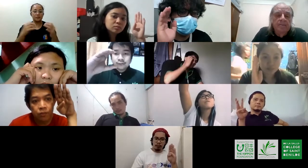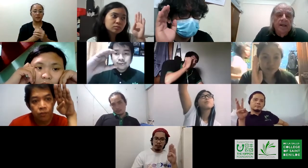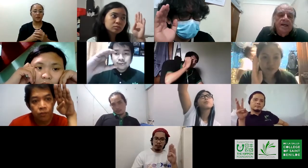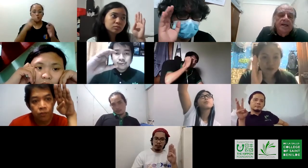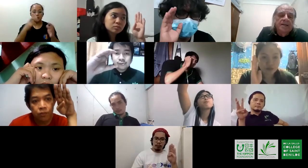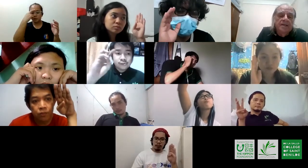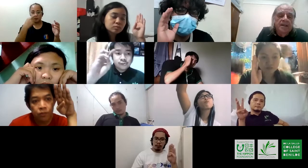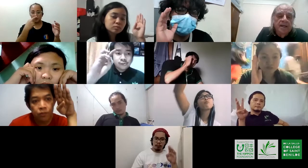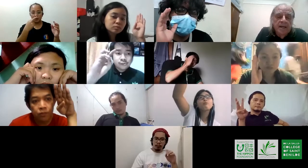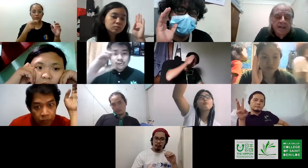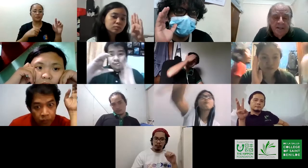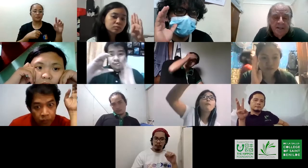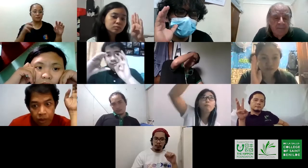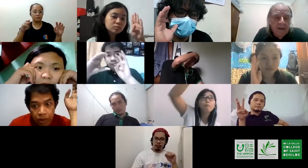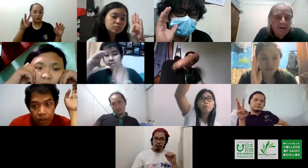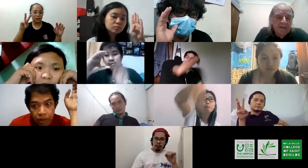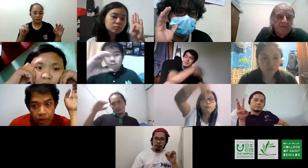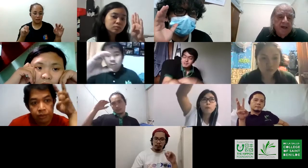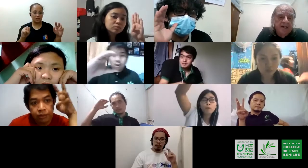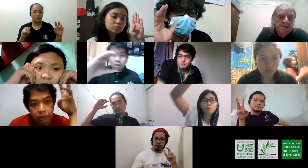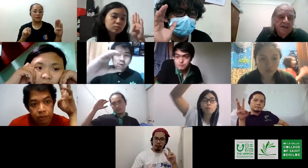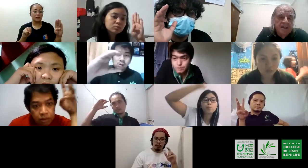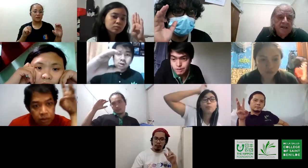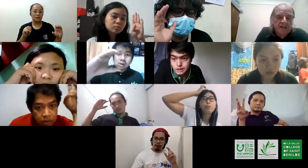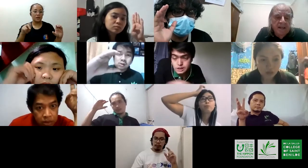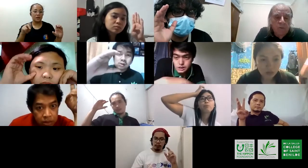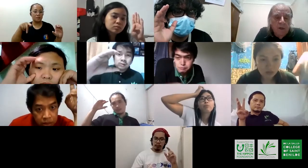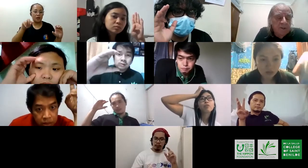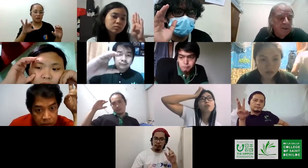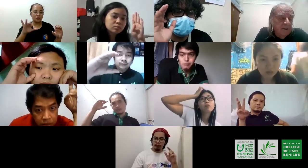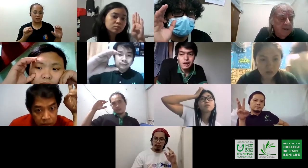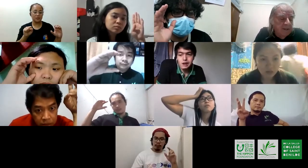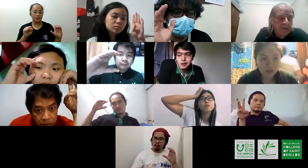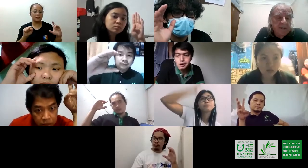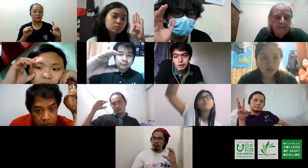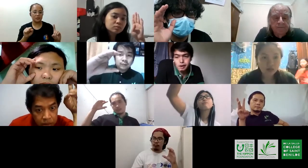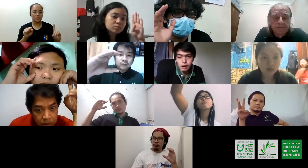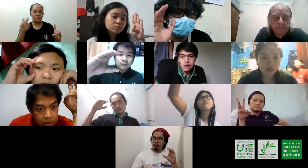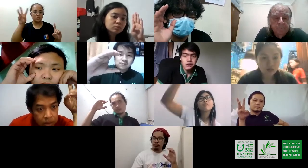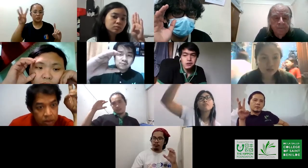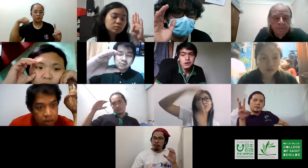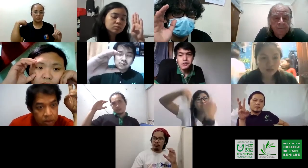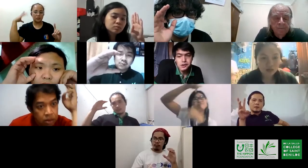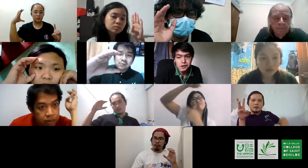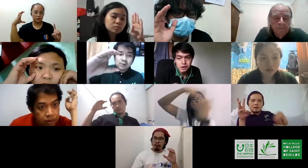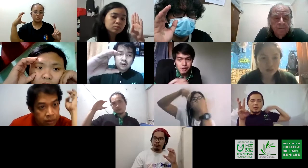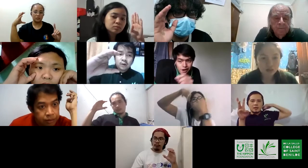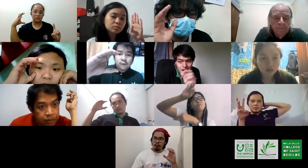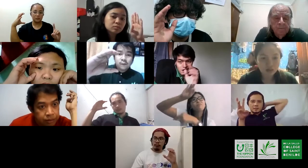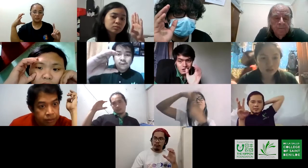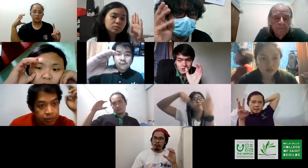Milan, Italy, C, Paris, France, D, Washington, D.C. I see C and